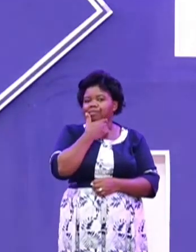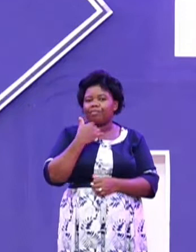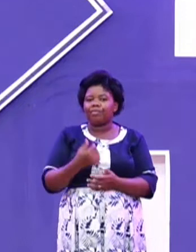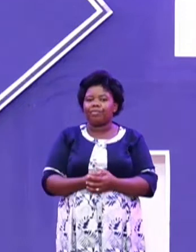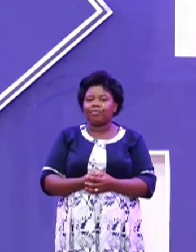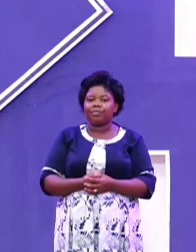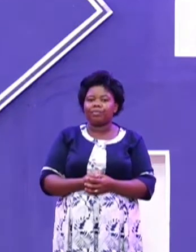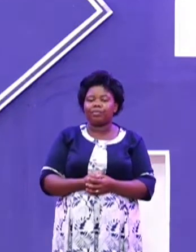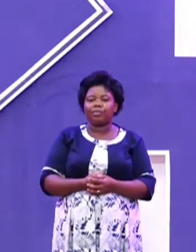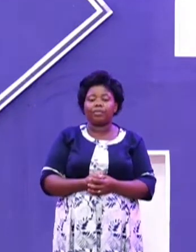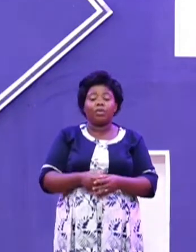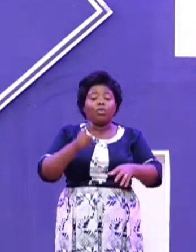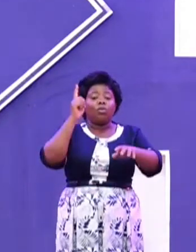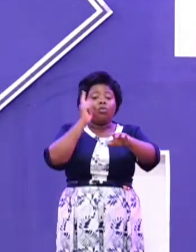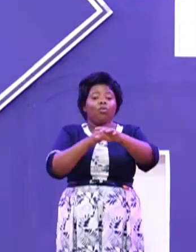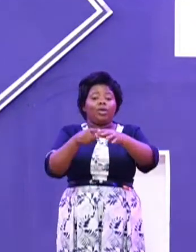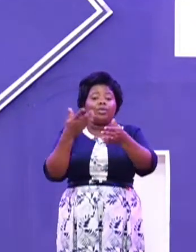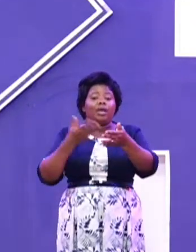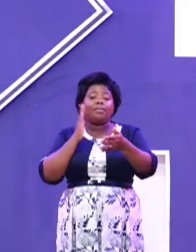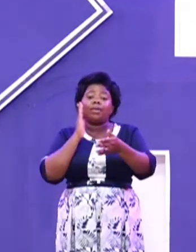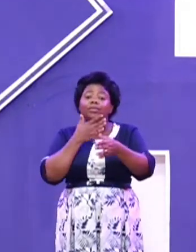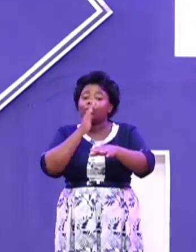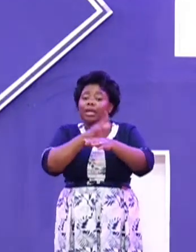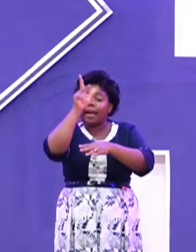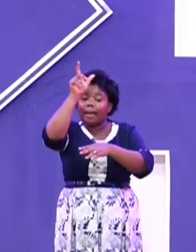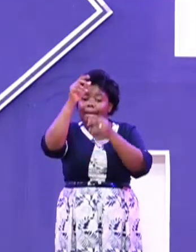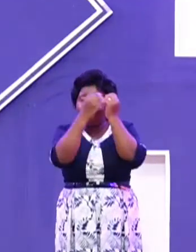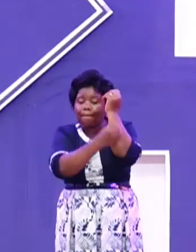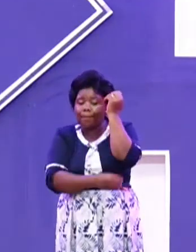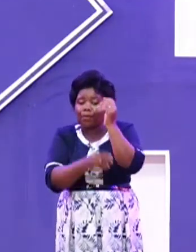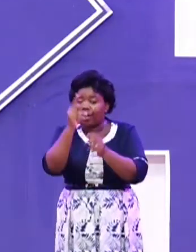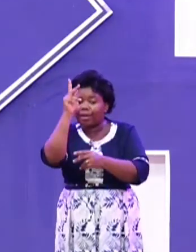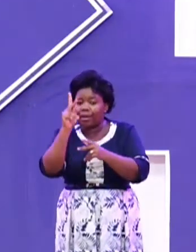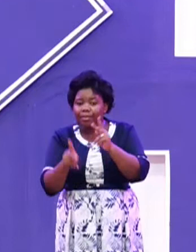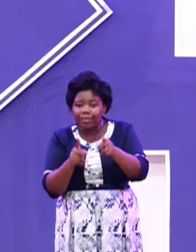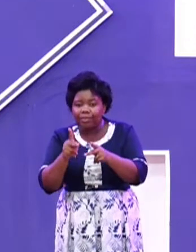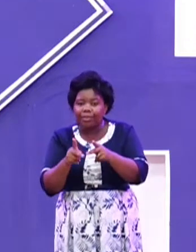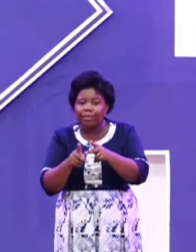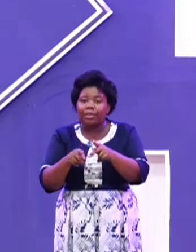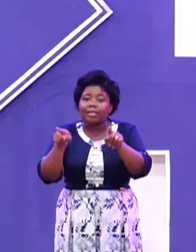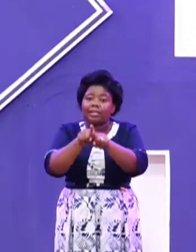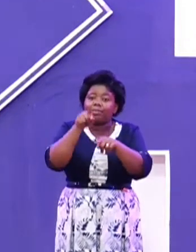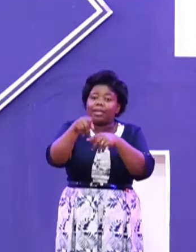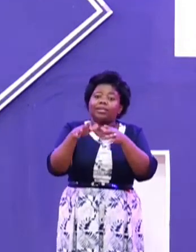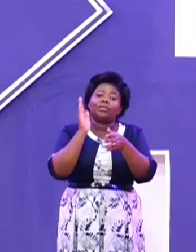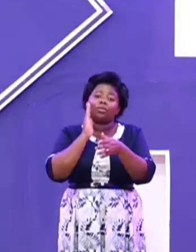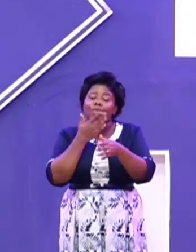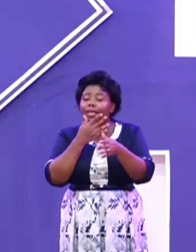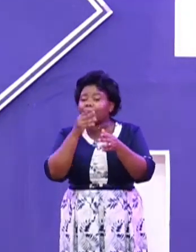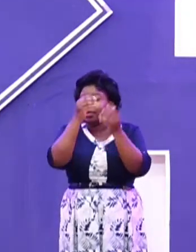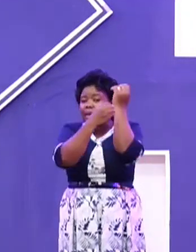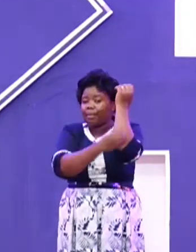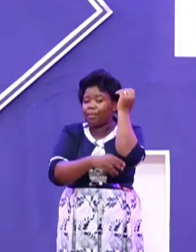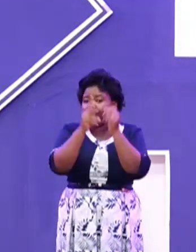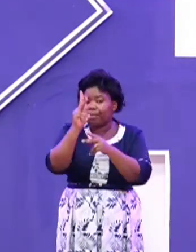kye kirungi. When you have mercy and you pay the poor. Saulo nga bosasira omwavu. As Saul, you take care of